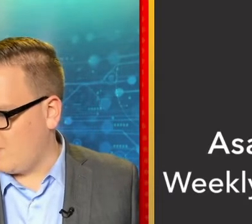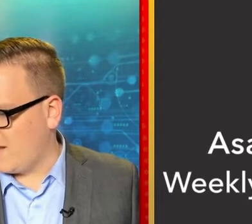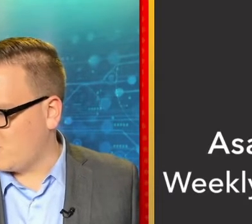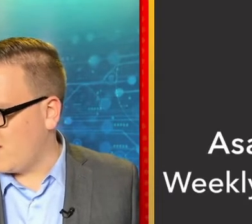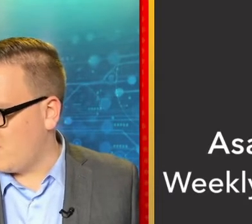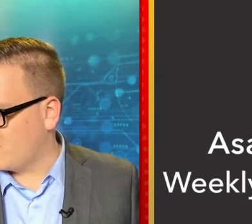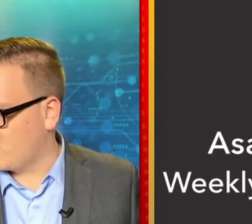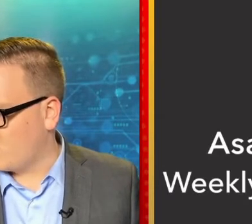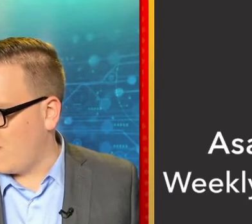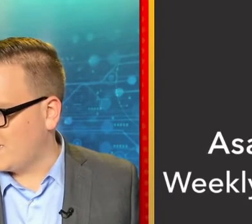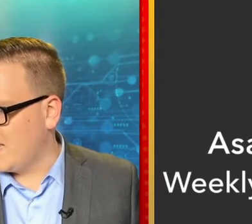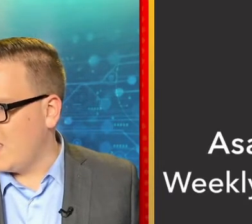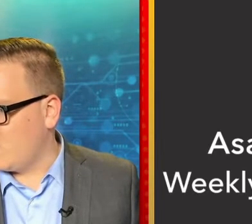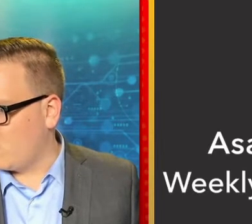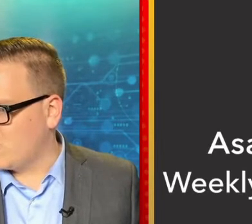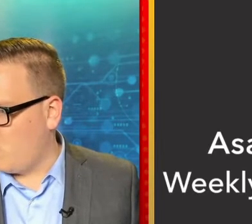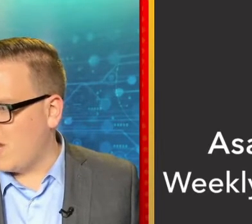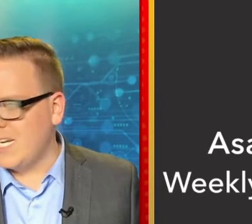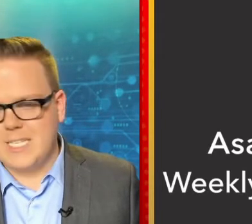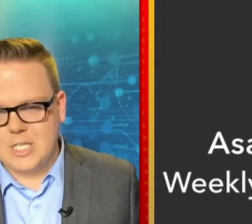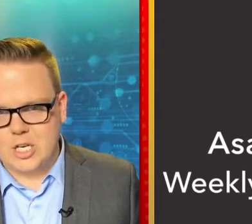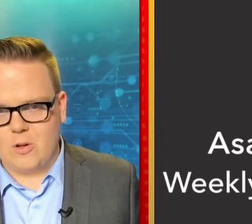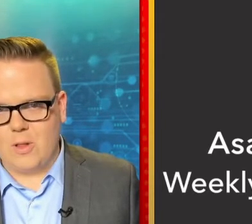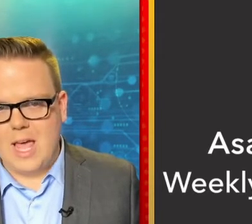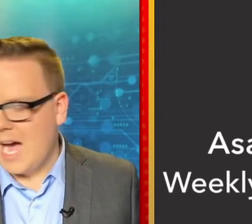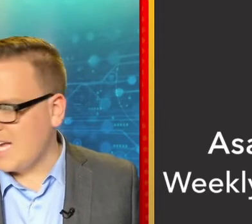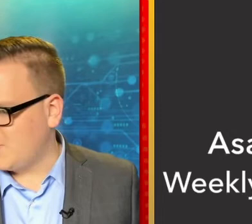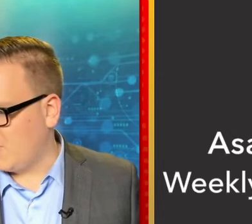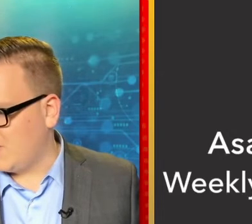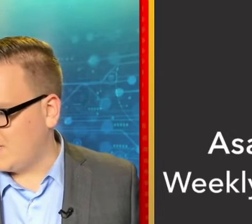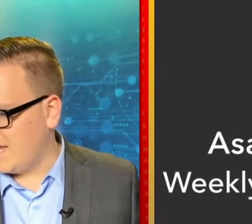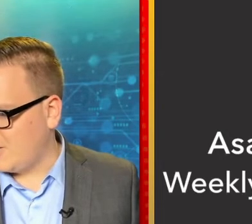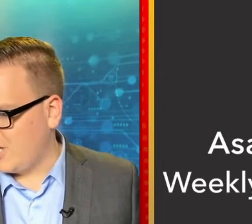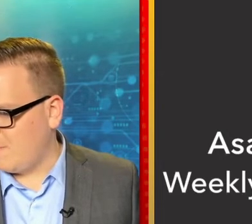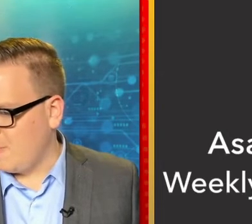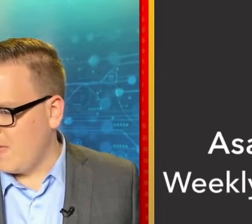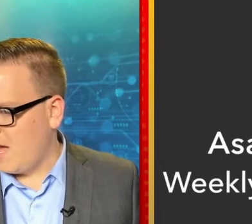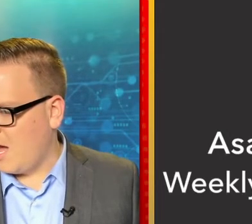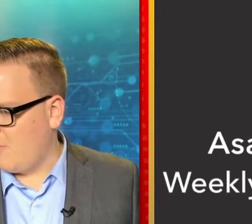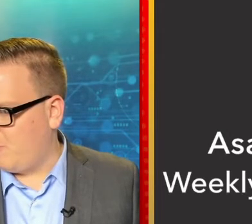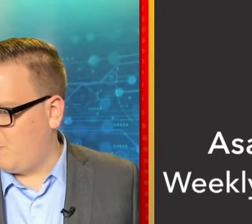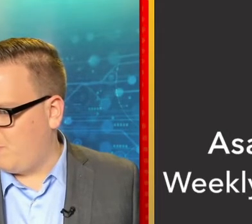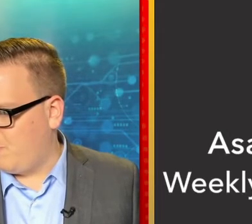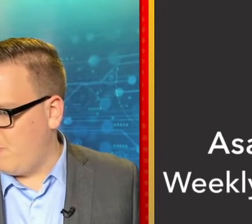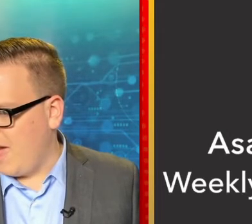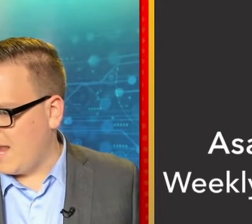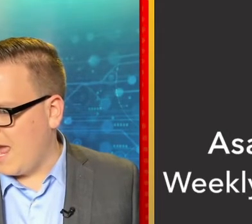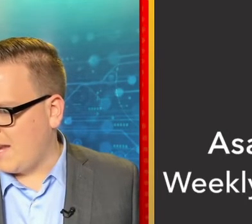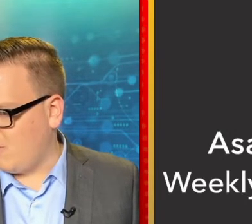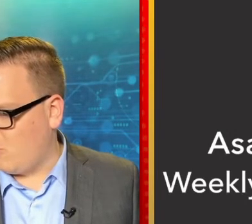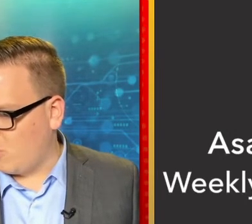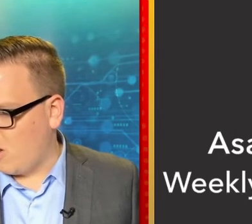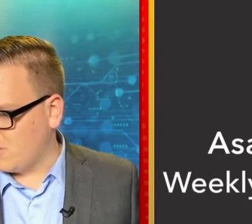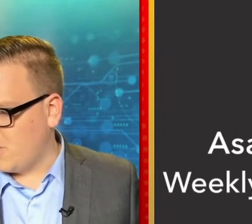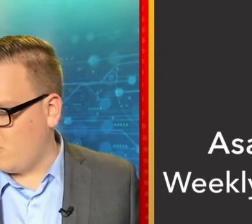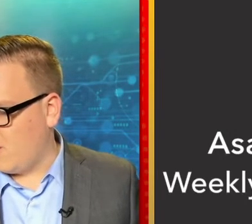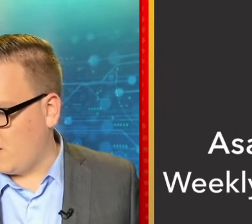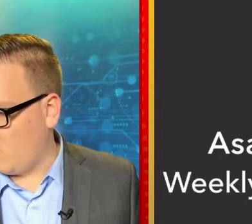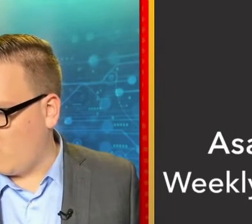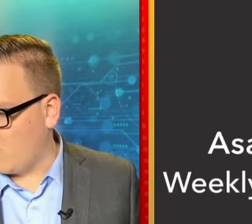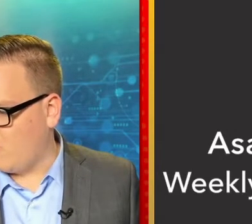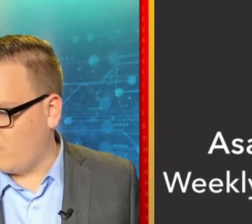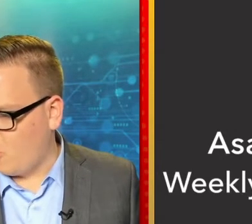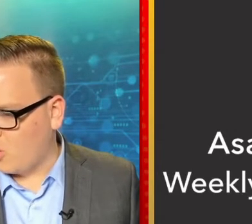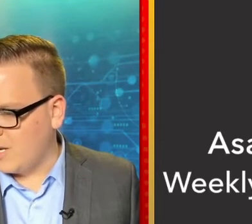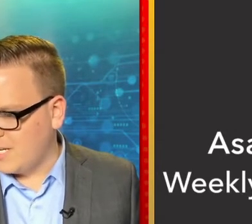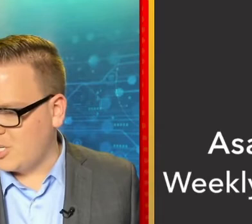check here, make sure my numbers are correct, there was one additional hospitalization and we're also